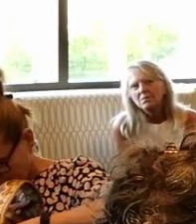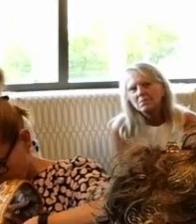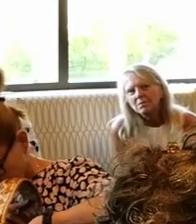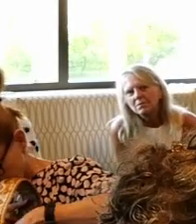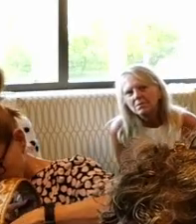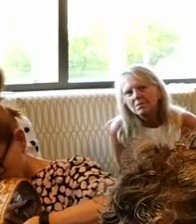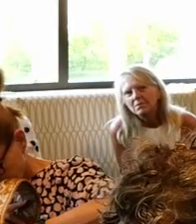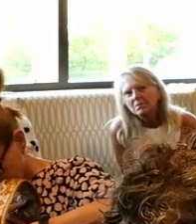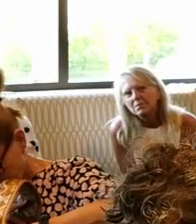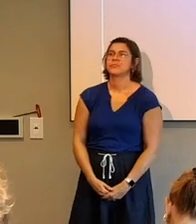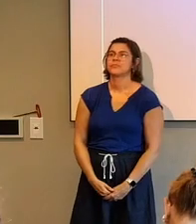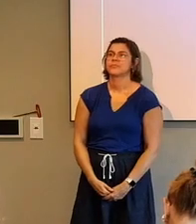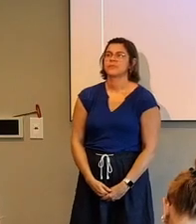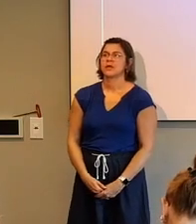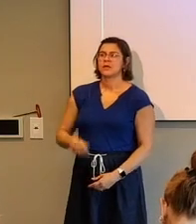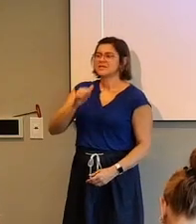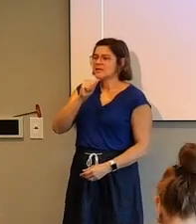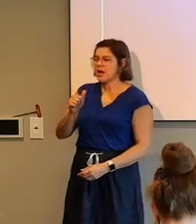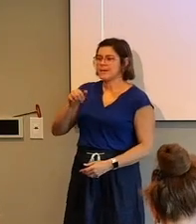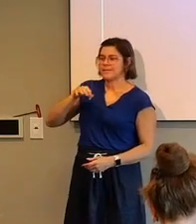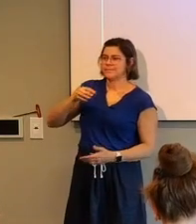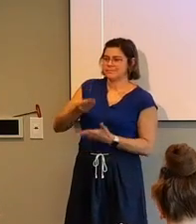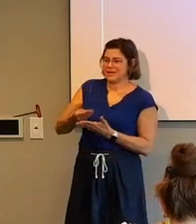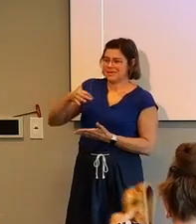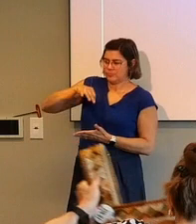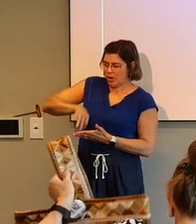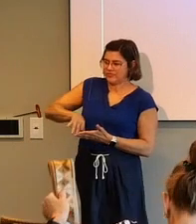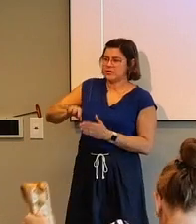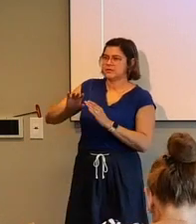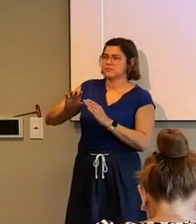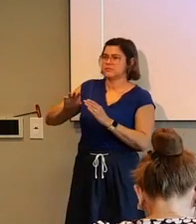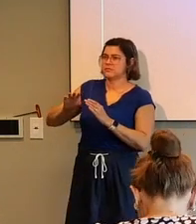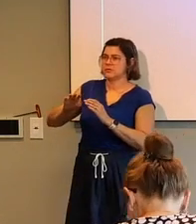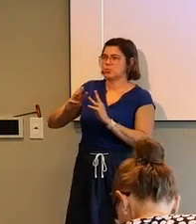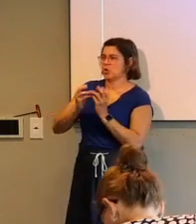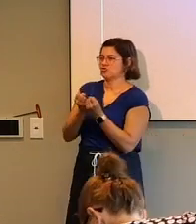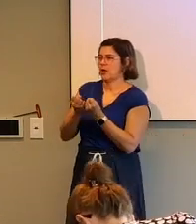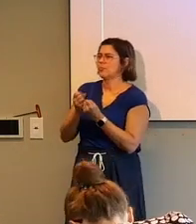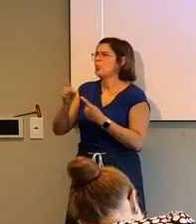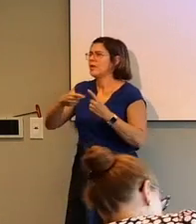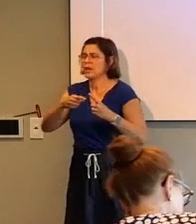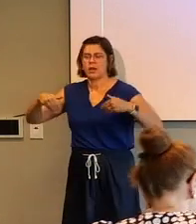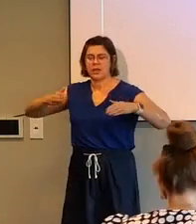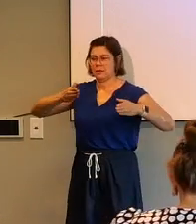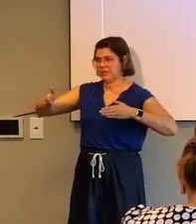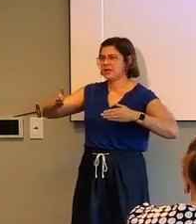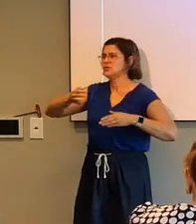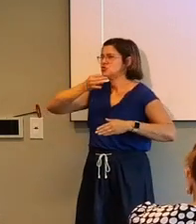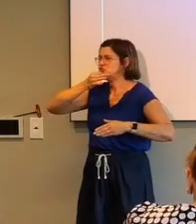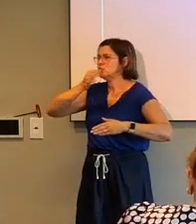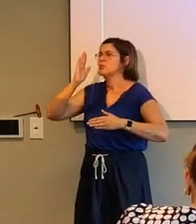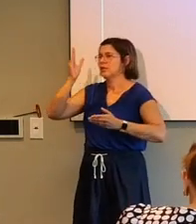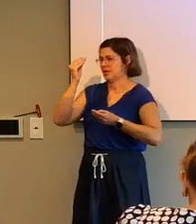When was a nonprofit workshop? It opens September 5th. We don't have the workshops planned just yet, but we'll keep you informed